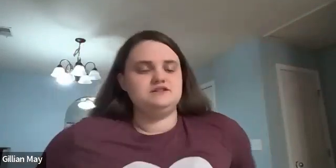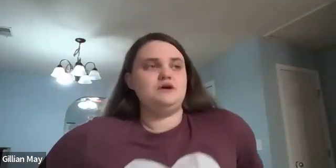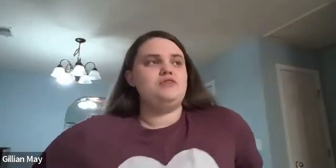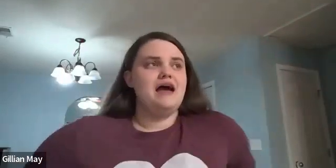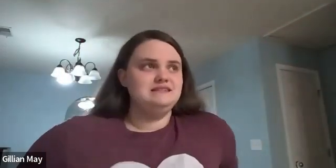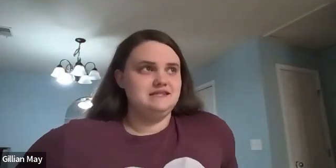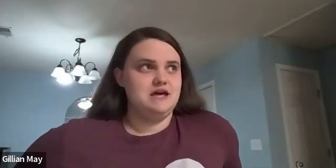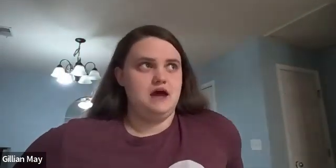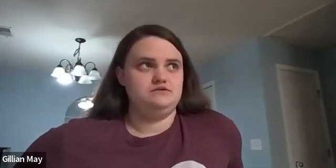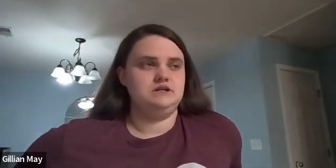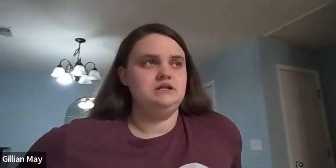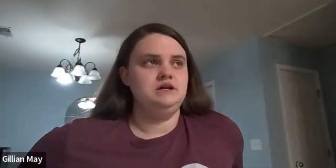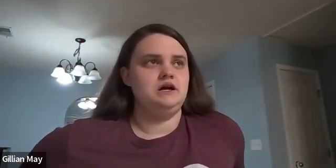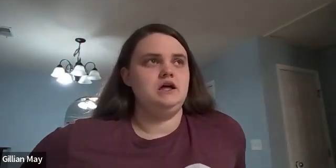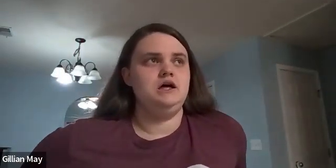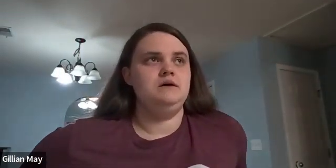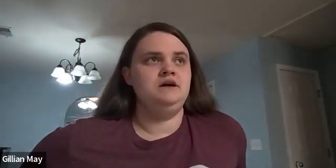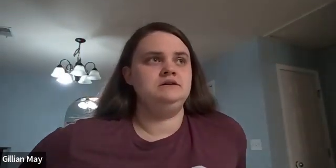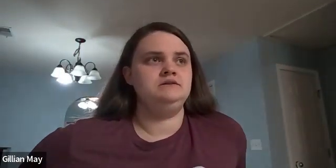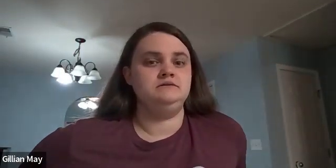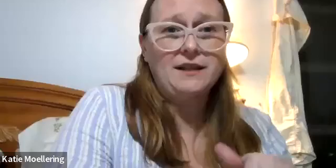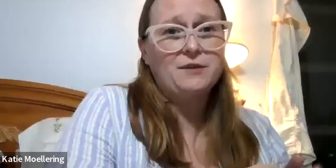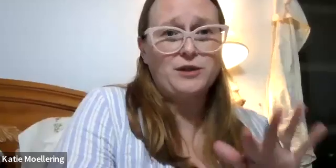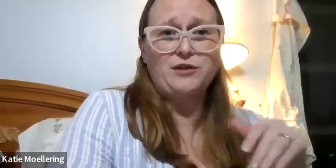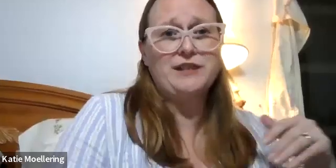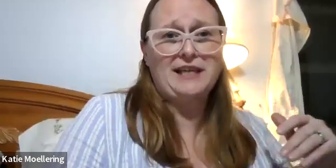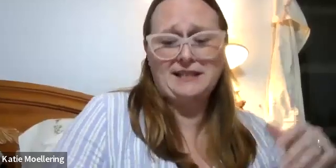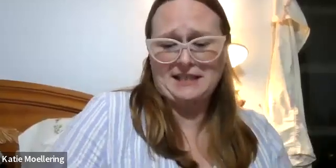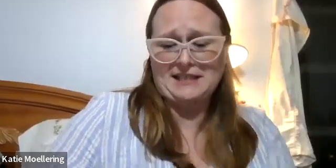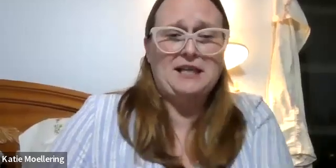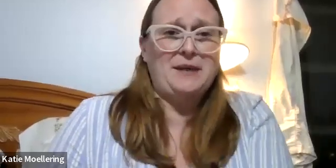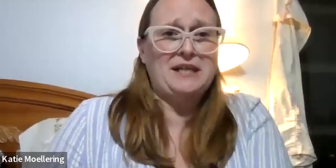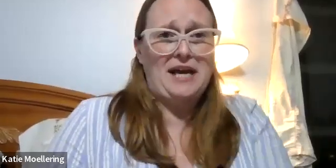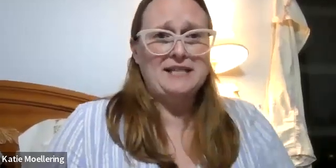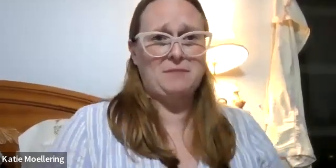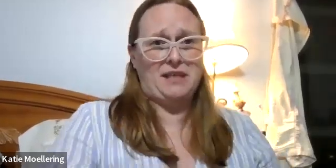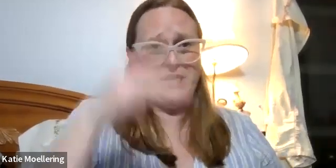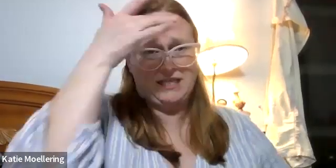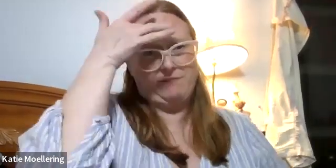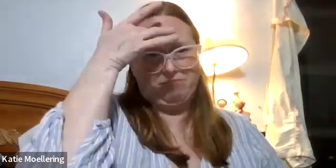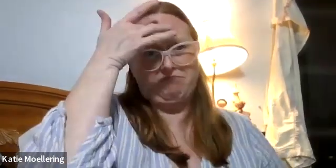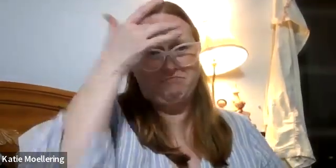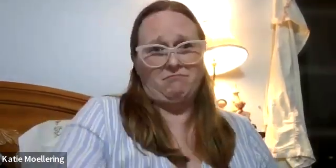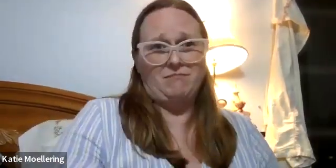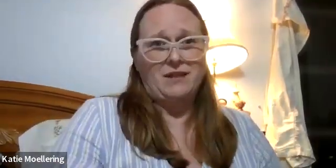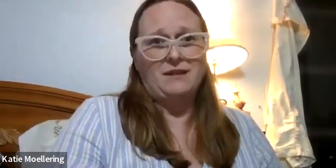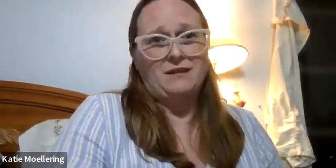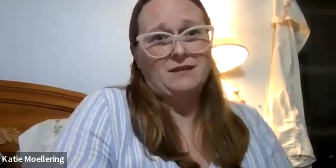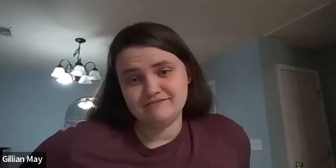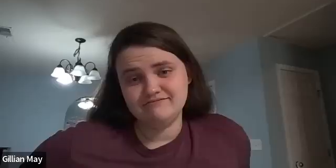So that's that one. So is that like where your kids like stand up in class and be like, yes,